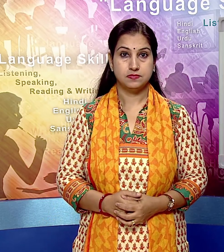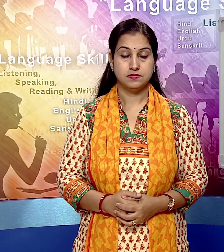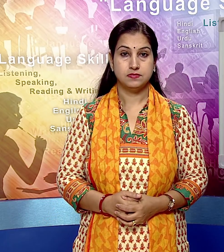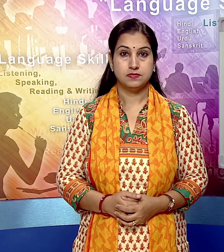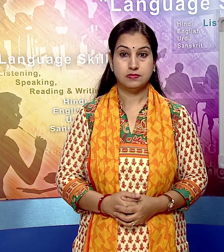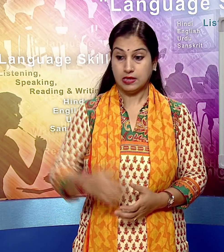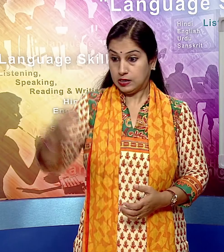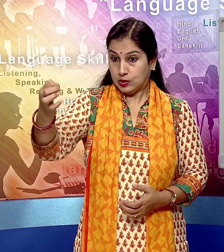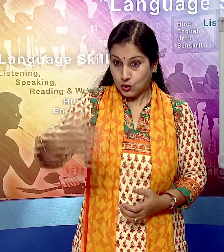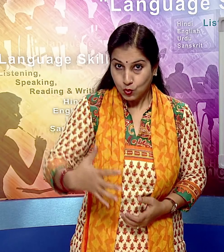unconventional,